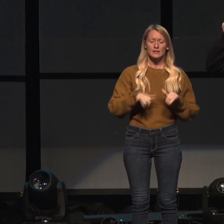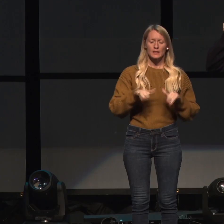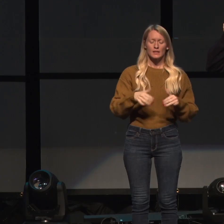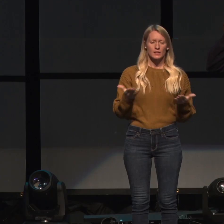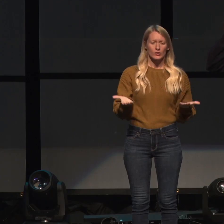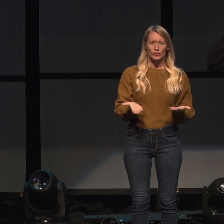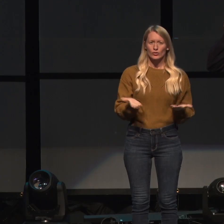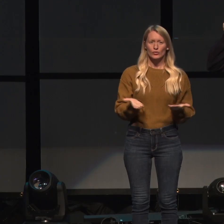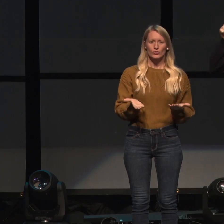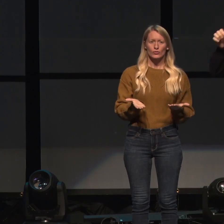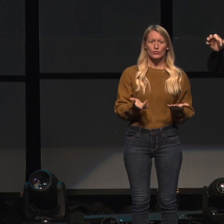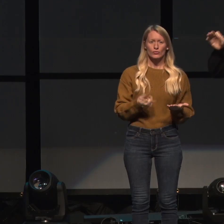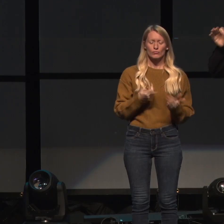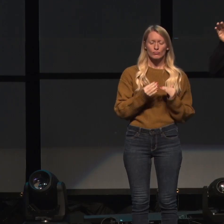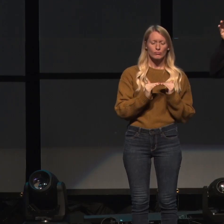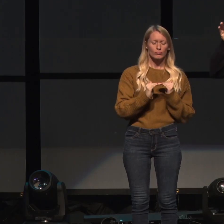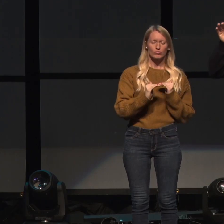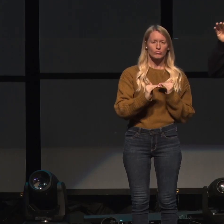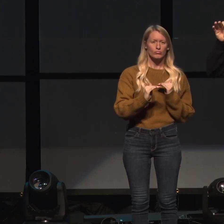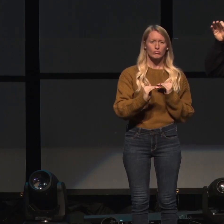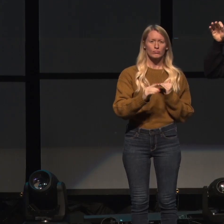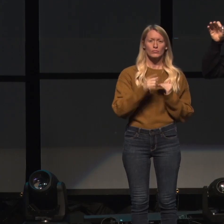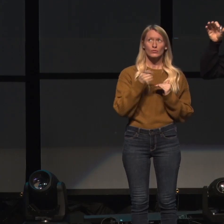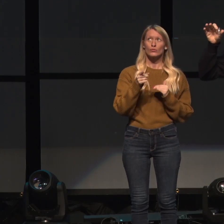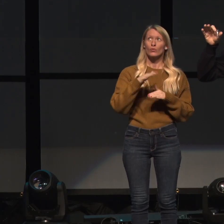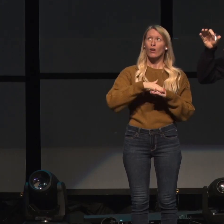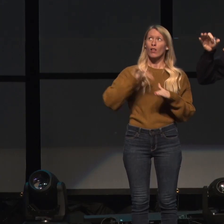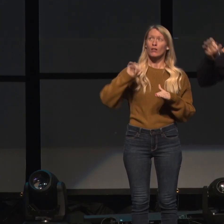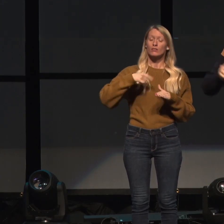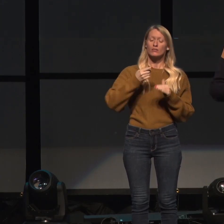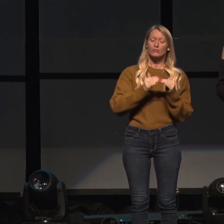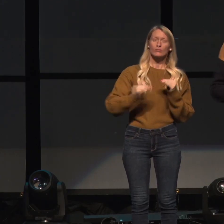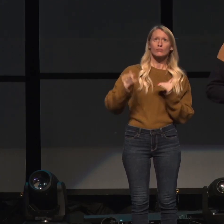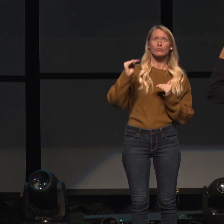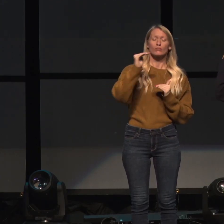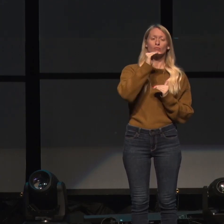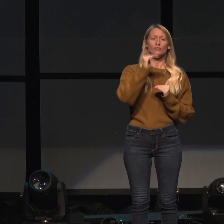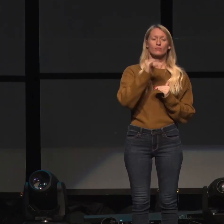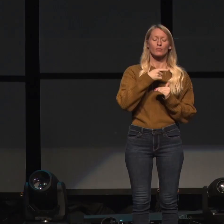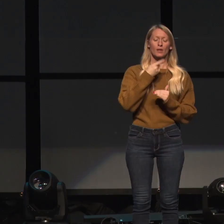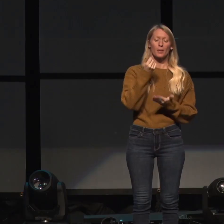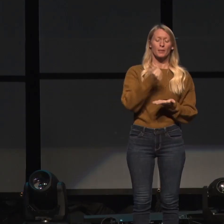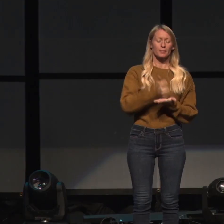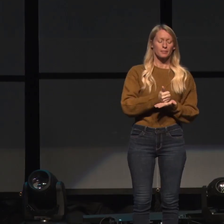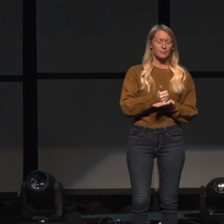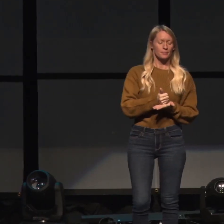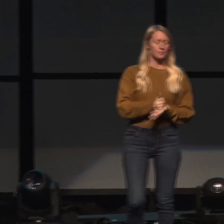deeper. You've called us into something higher. Amen.